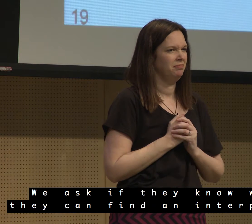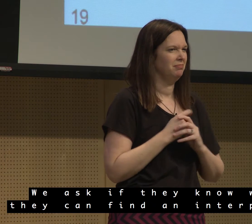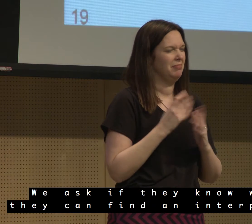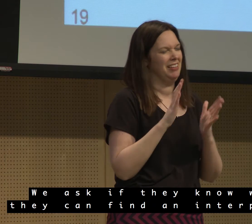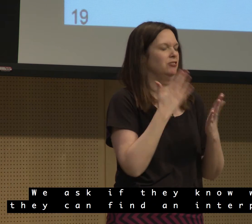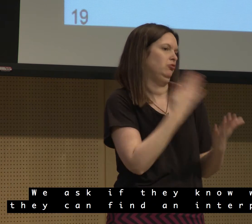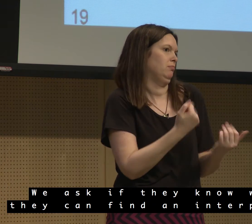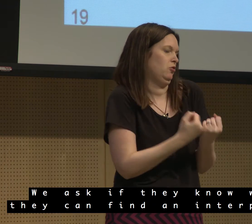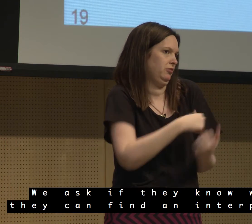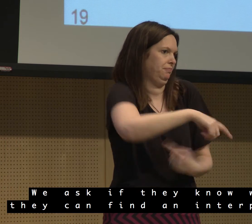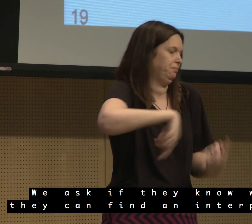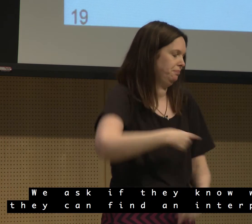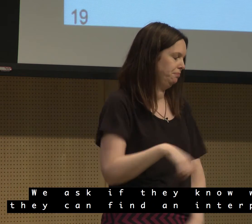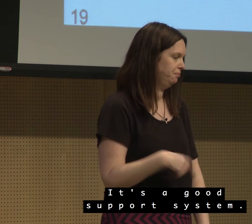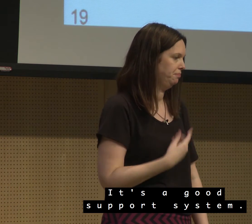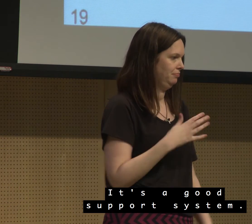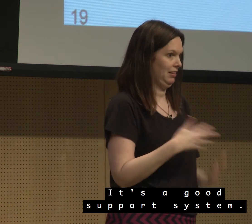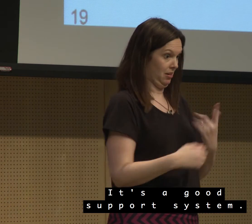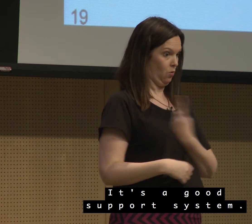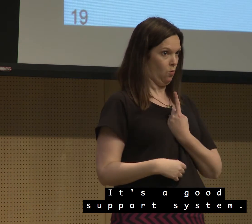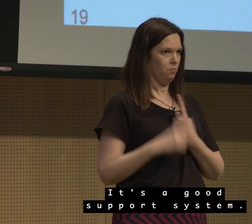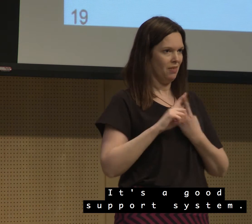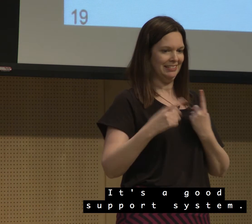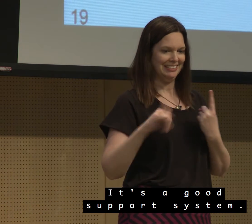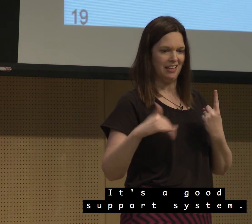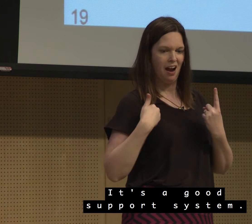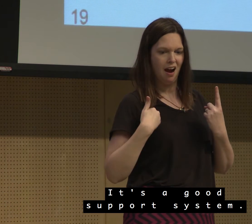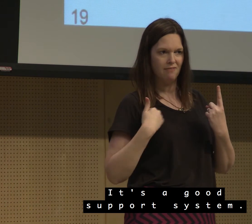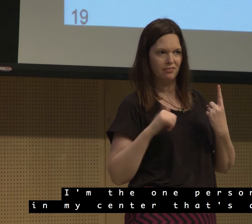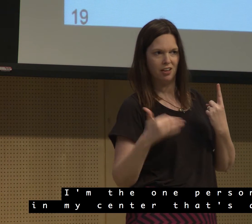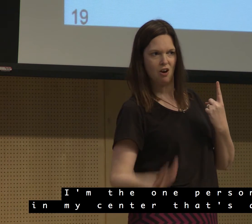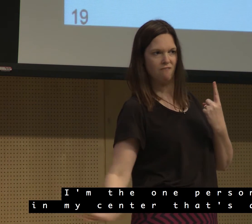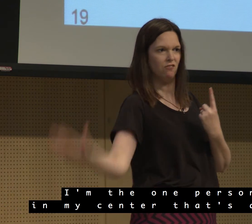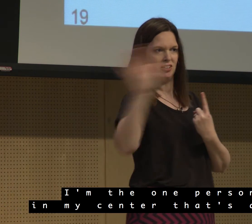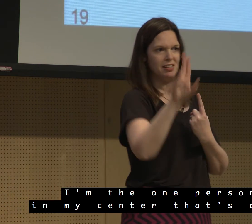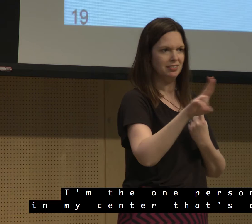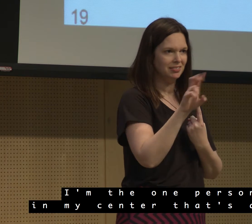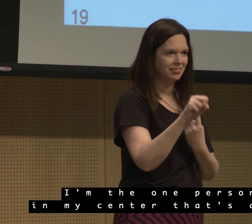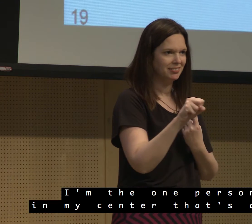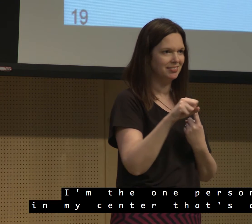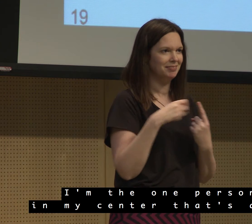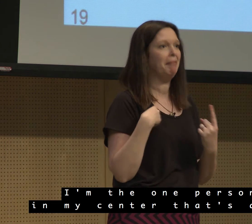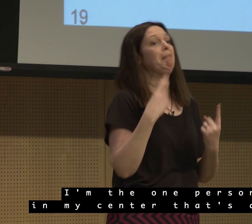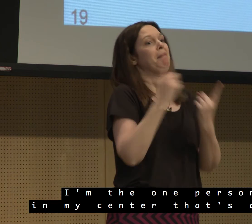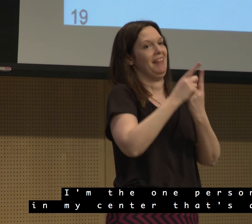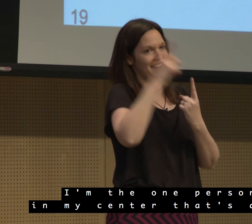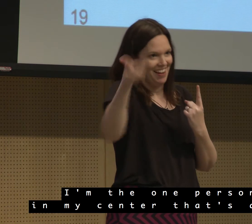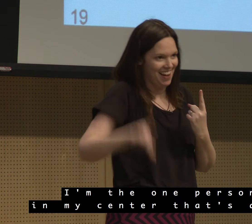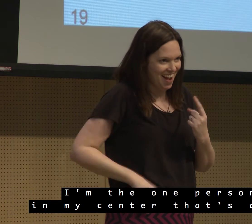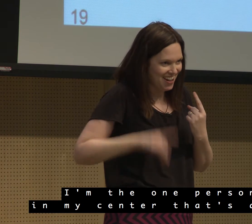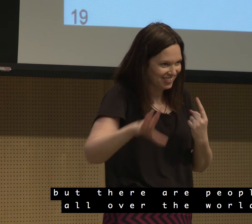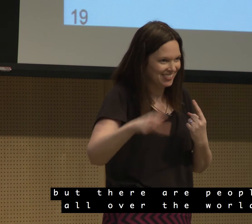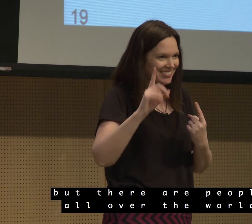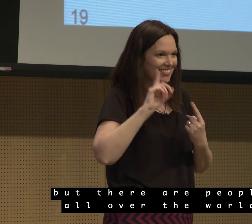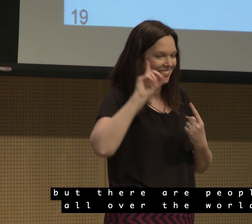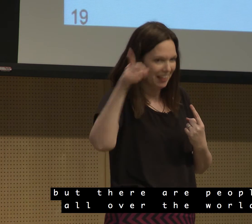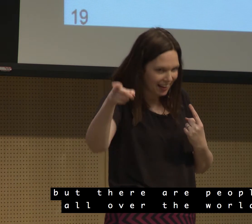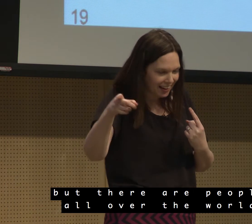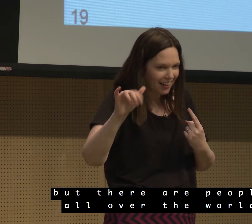can find an interpreter. It's a good support system. I'm the one person in my center that's deaf, but there are